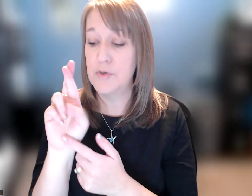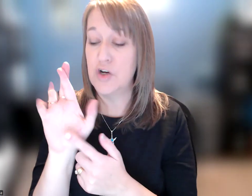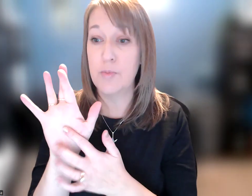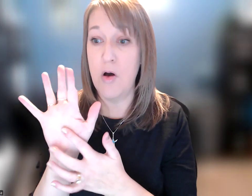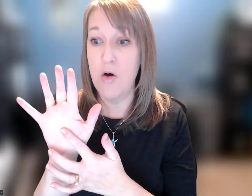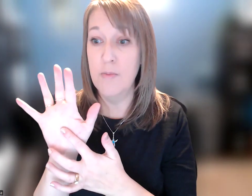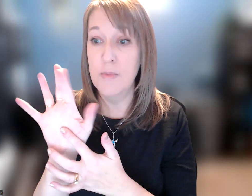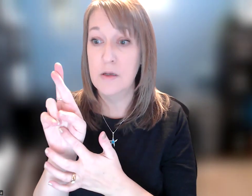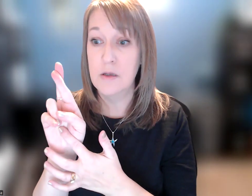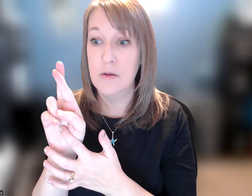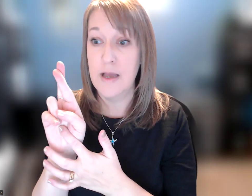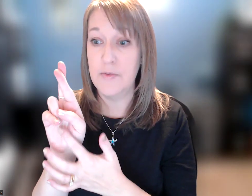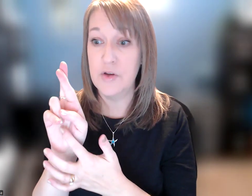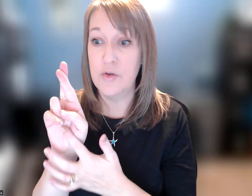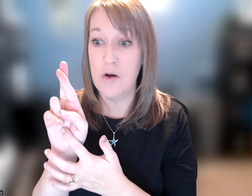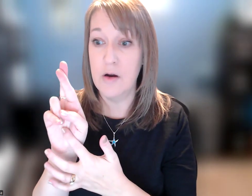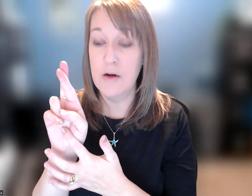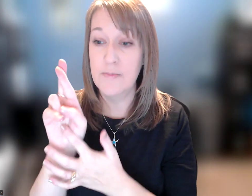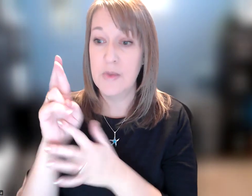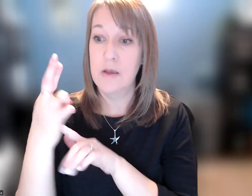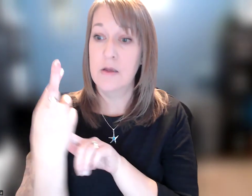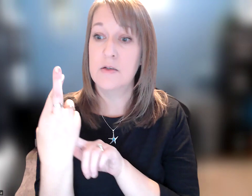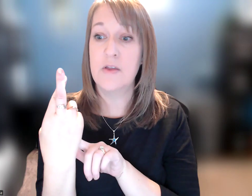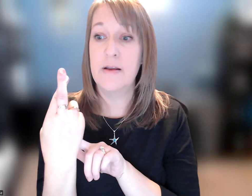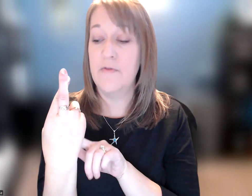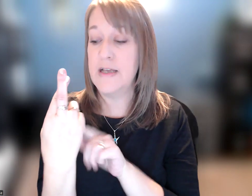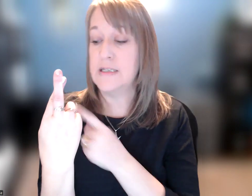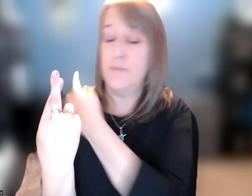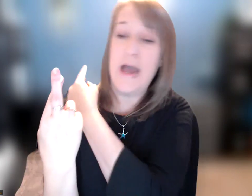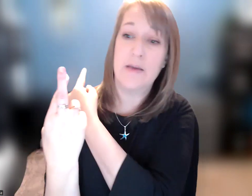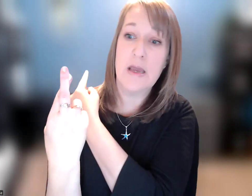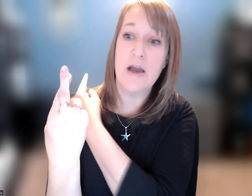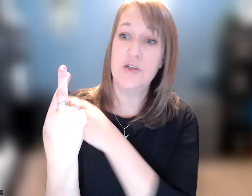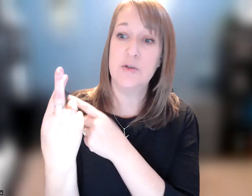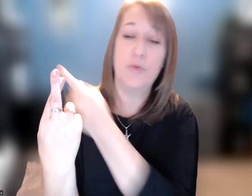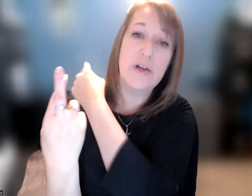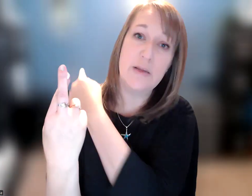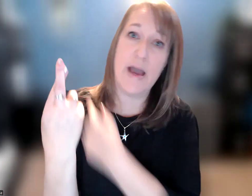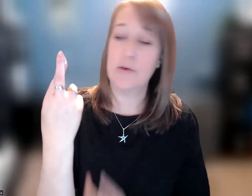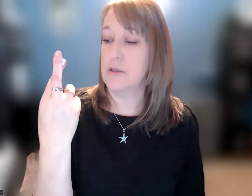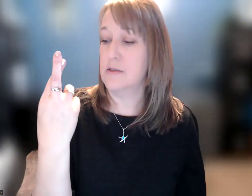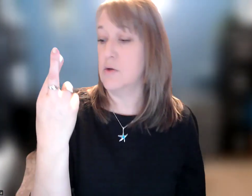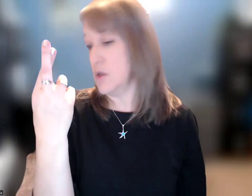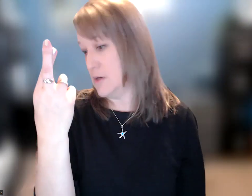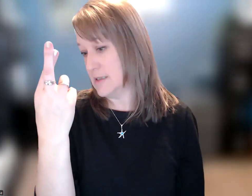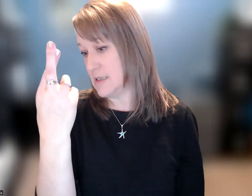turn your palm after you do the R so that it faces back behind you. It's pointing backwards so that you can see